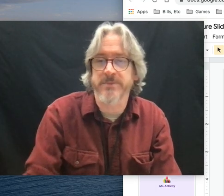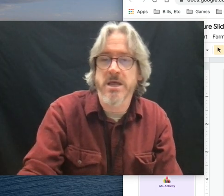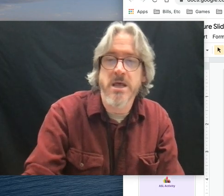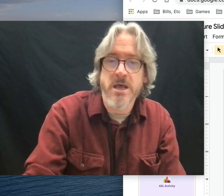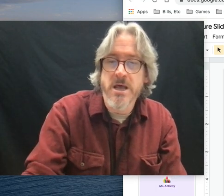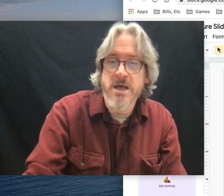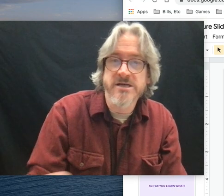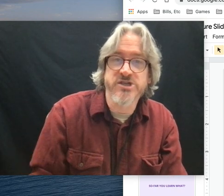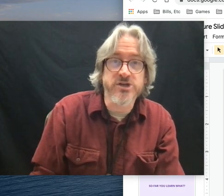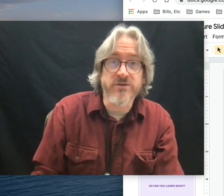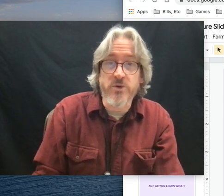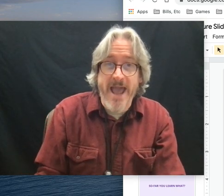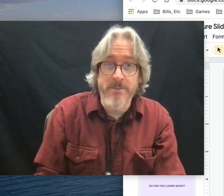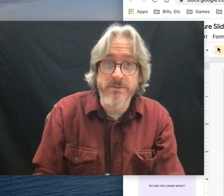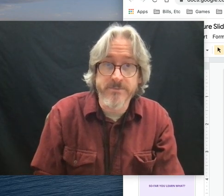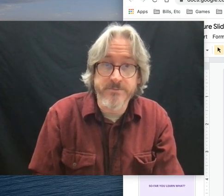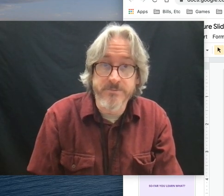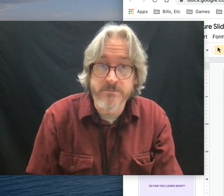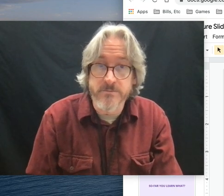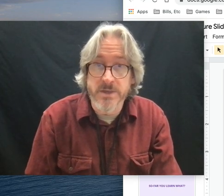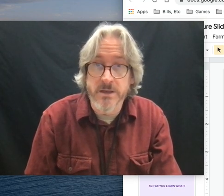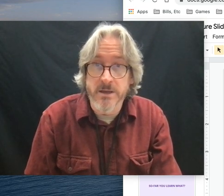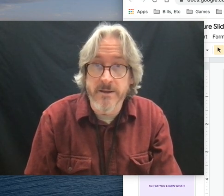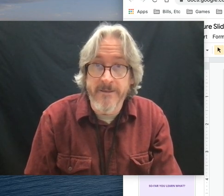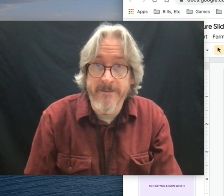class. So here's all the vocab.